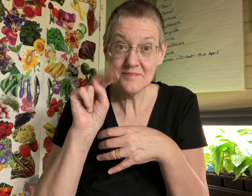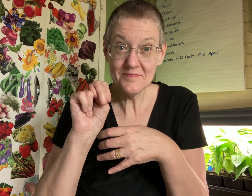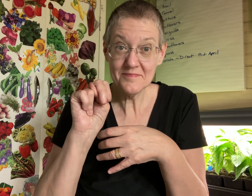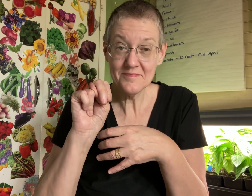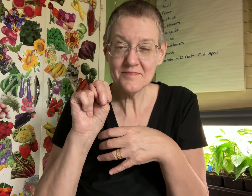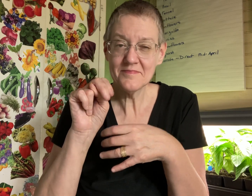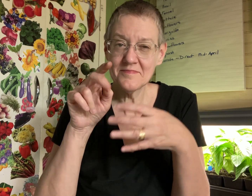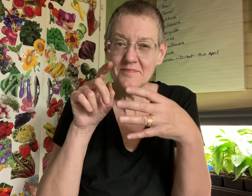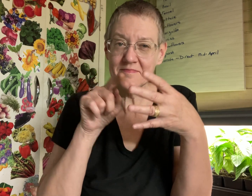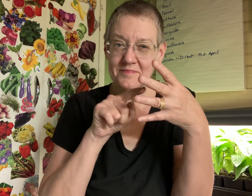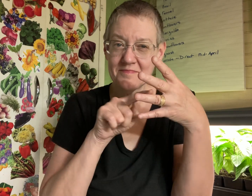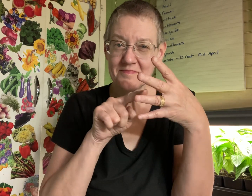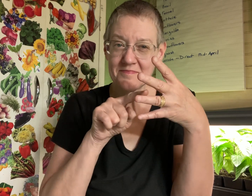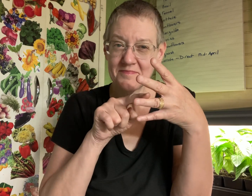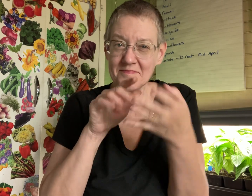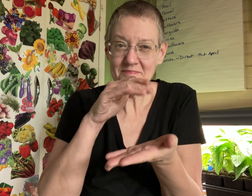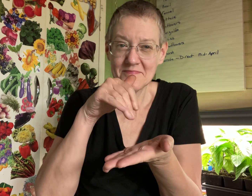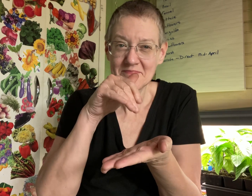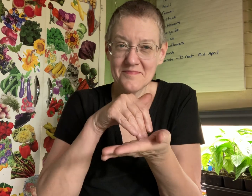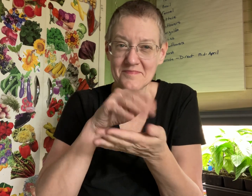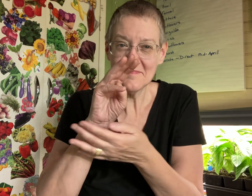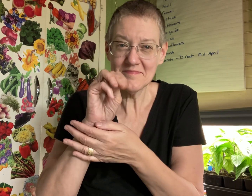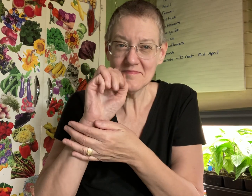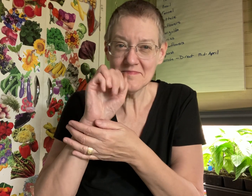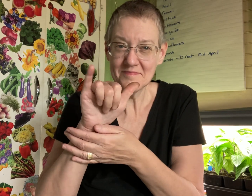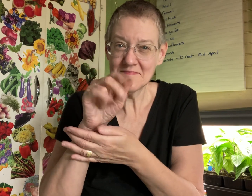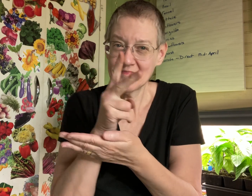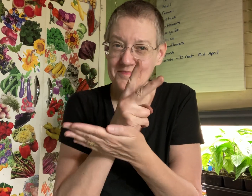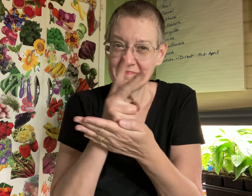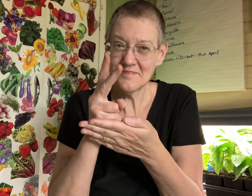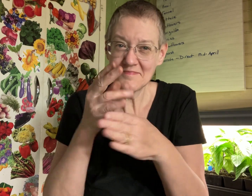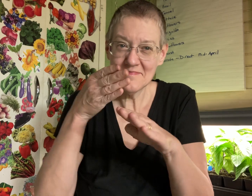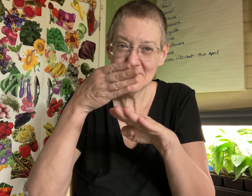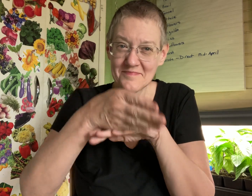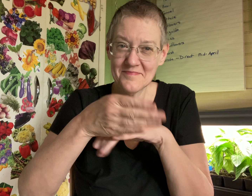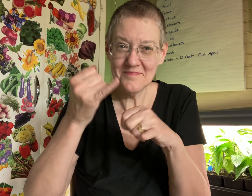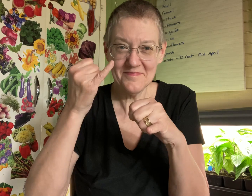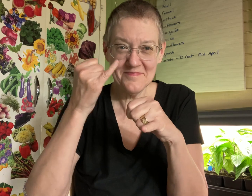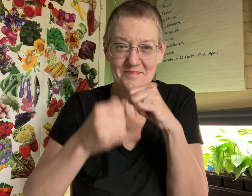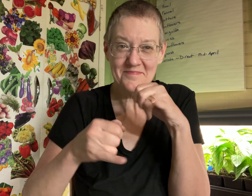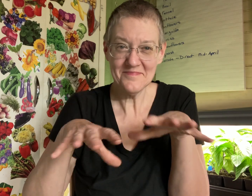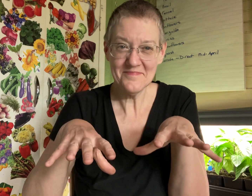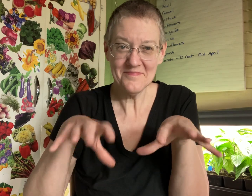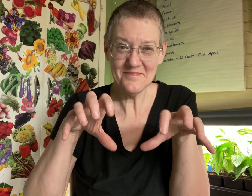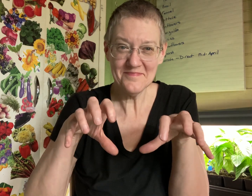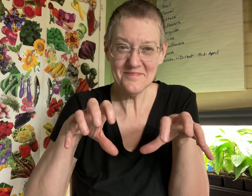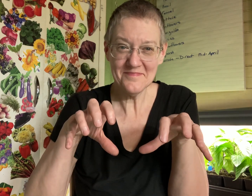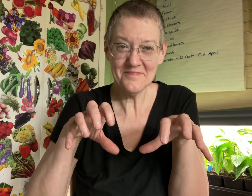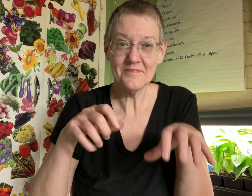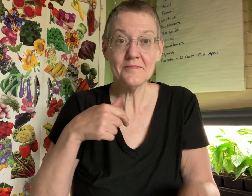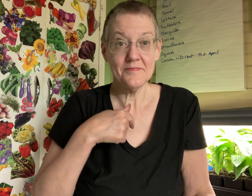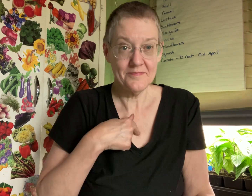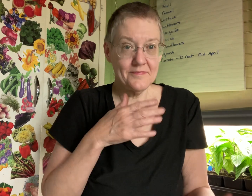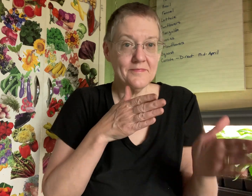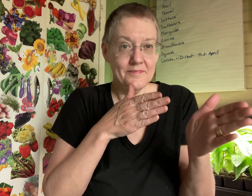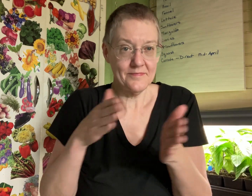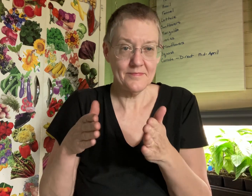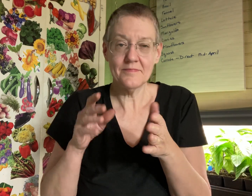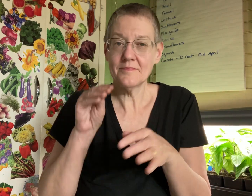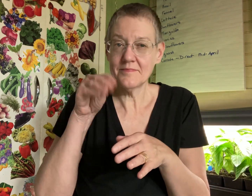to plant them into the garden mid-May, 2 weeks after the last frost. Now, I